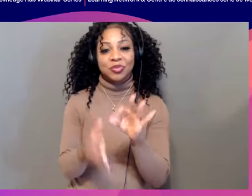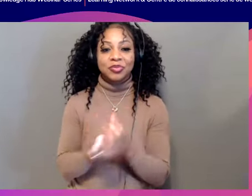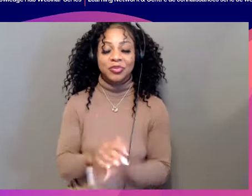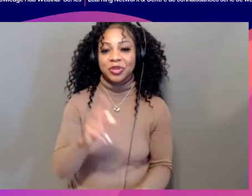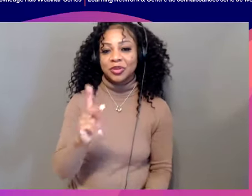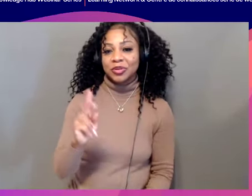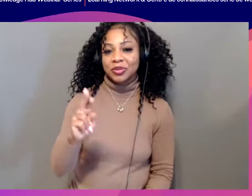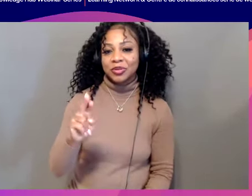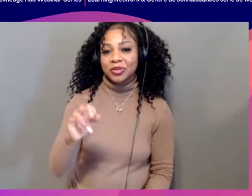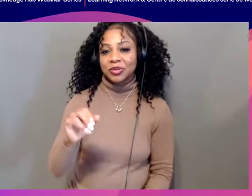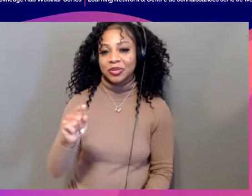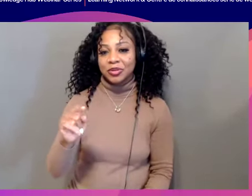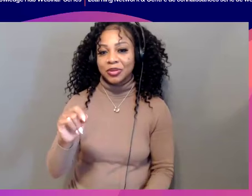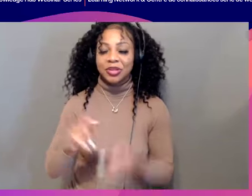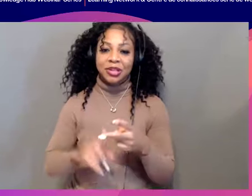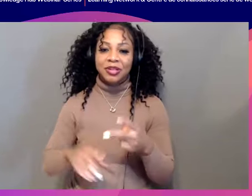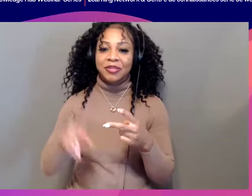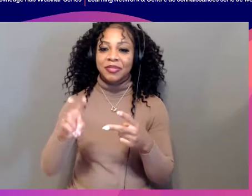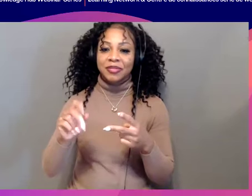Christy, Vanessa, Peter, and Cian.